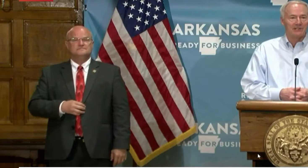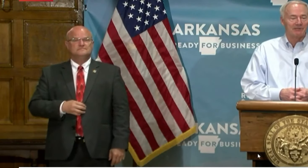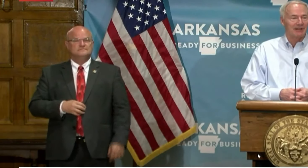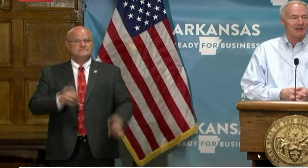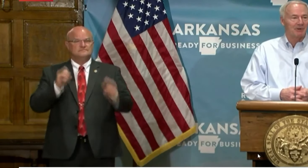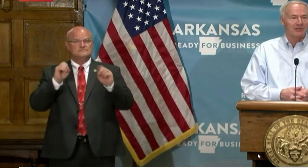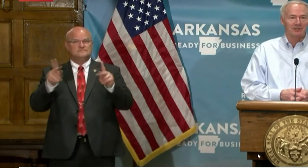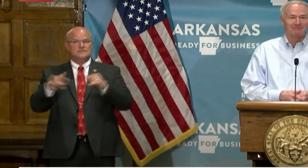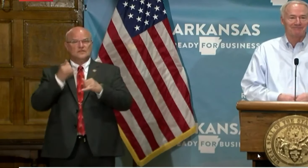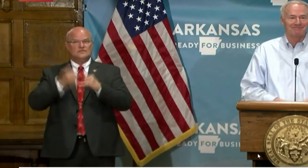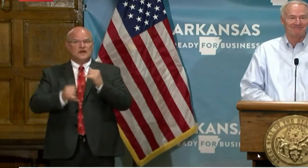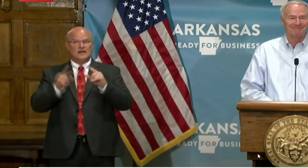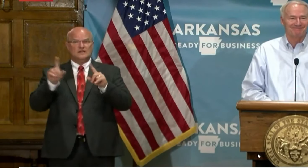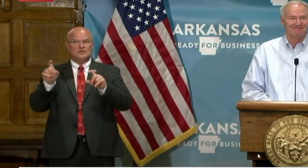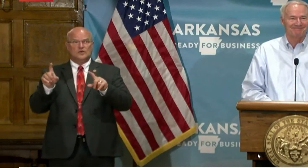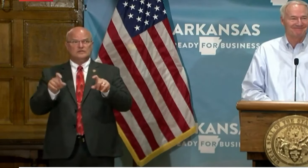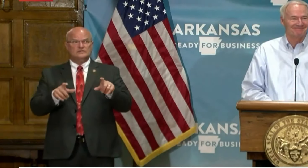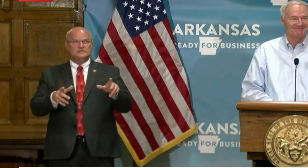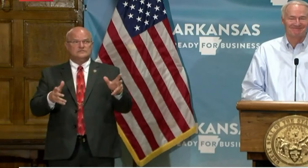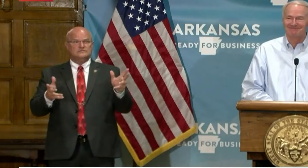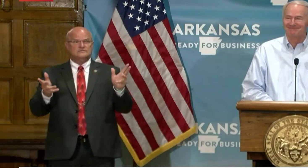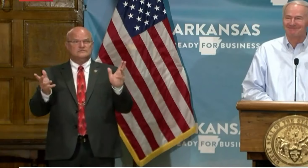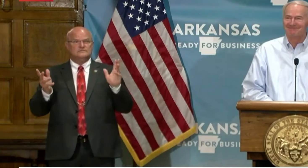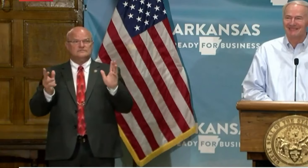All right, our final question.